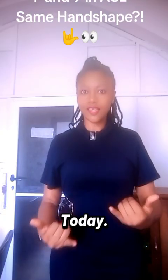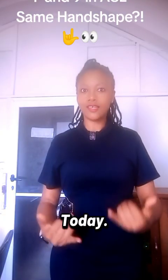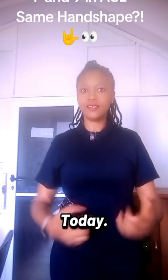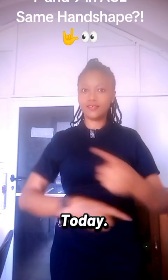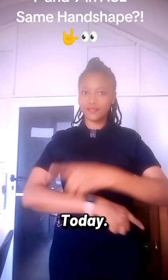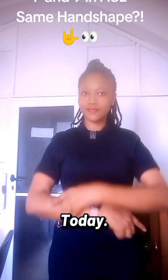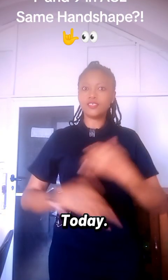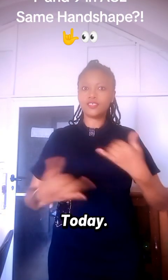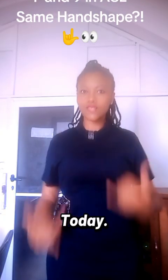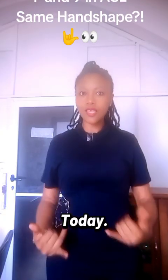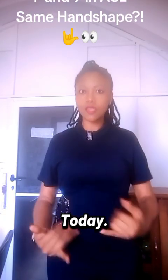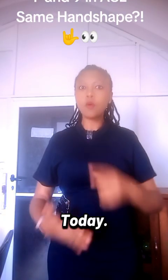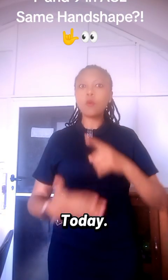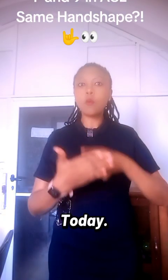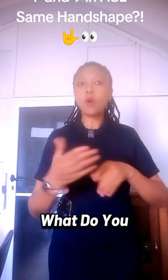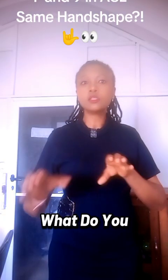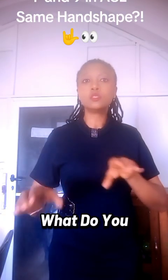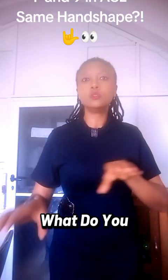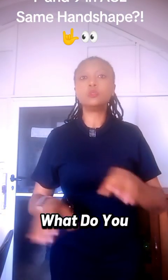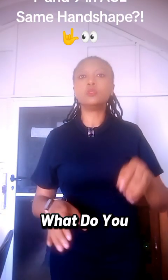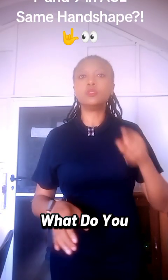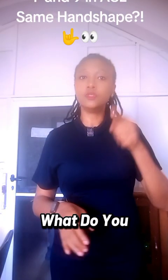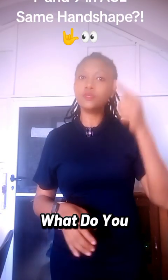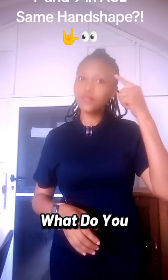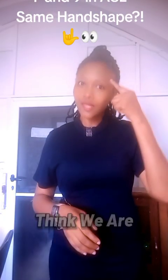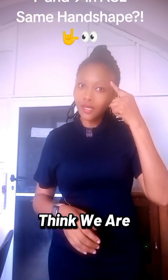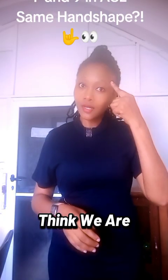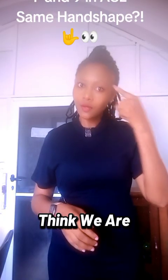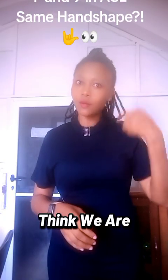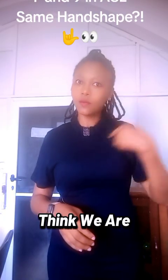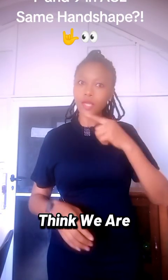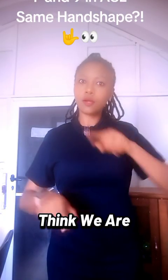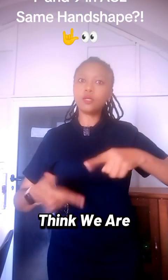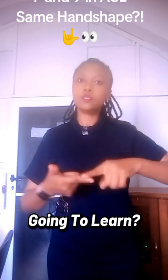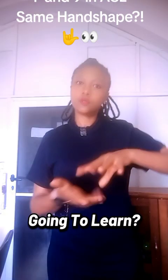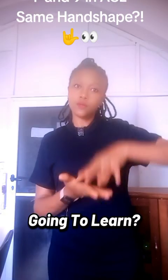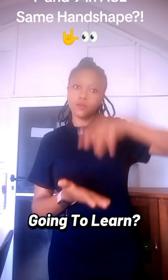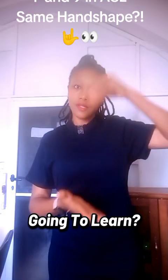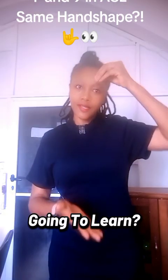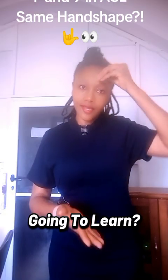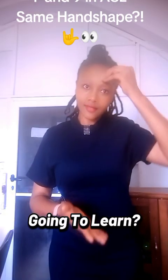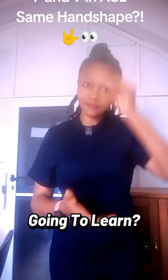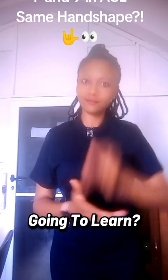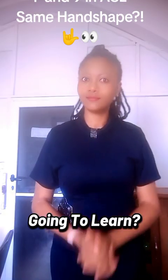Today, what do you think we are going to learn?